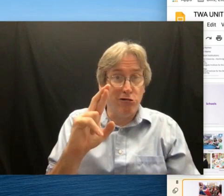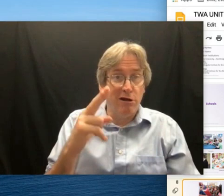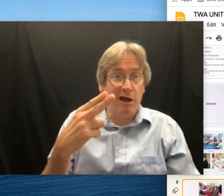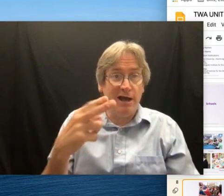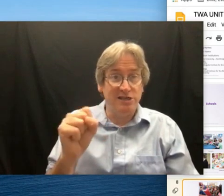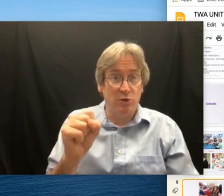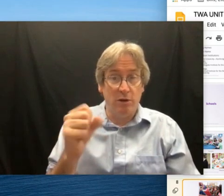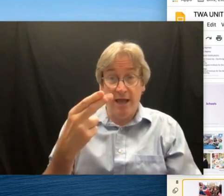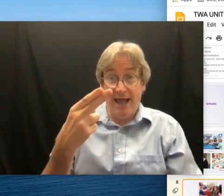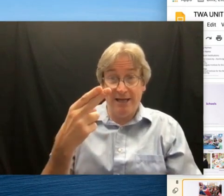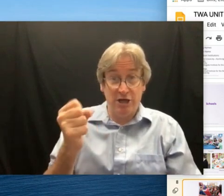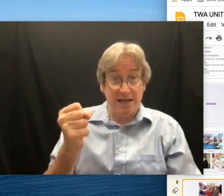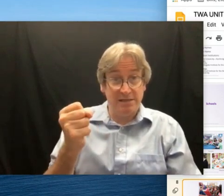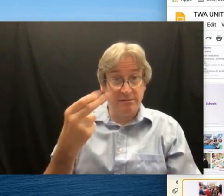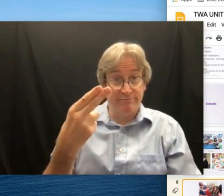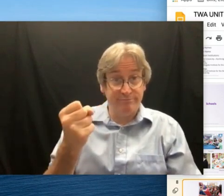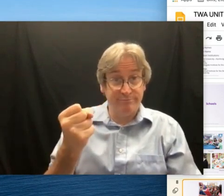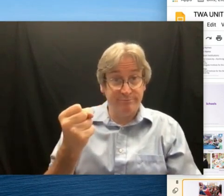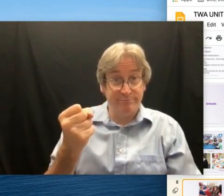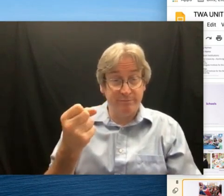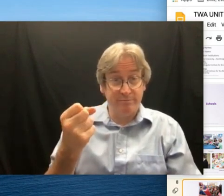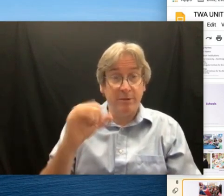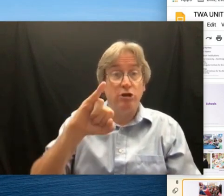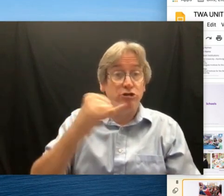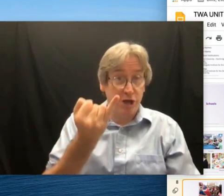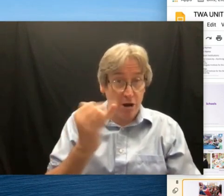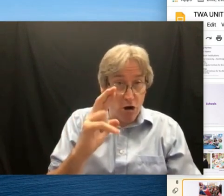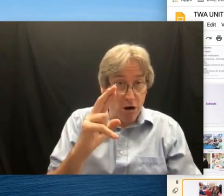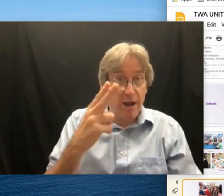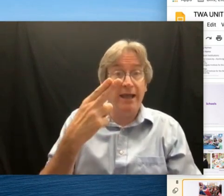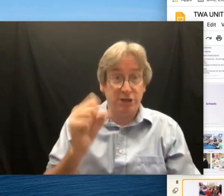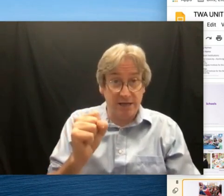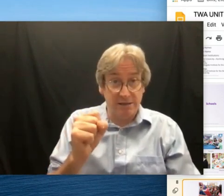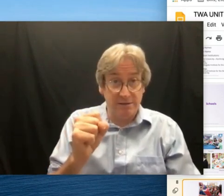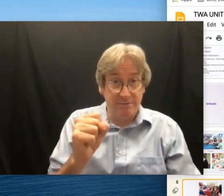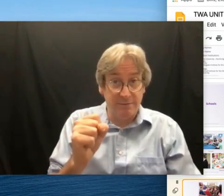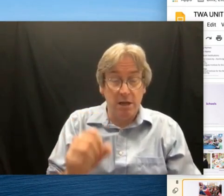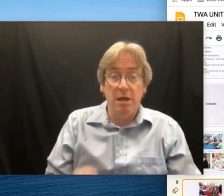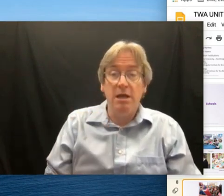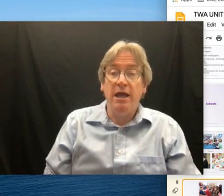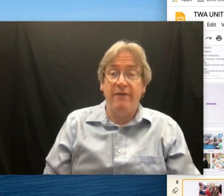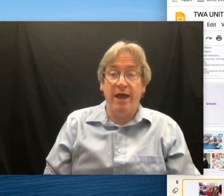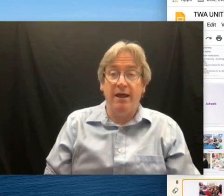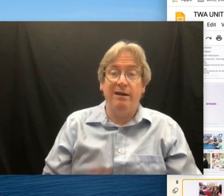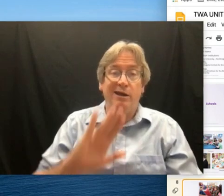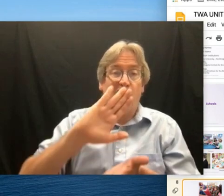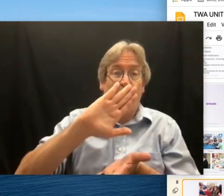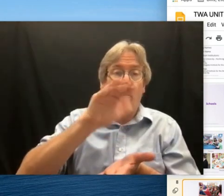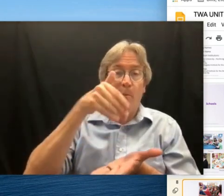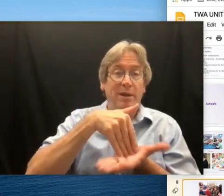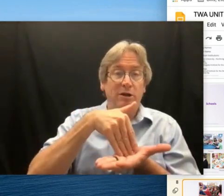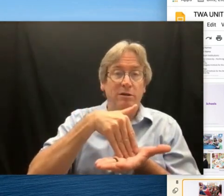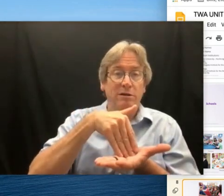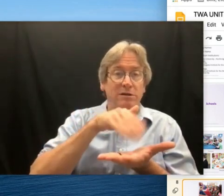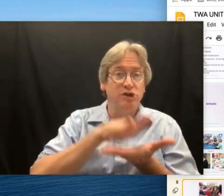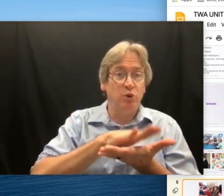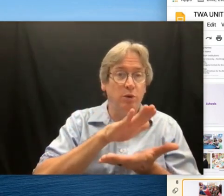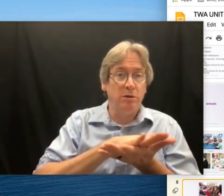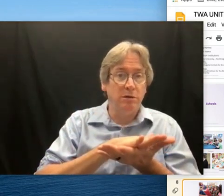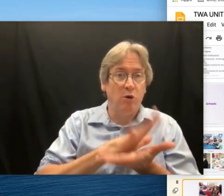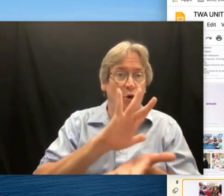JR. High school, HS. JR, HS. And then